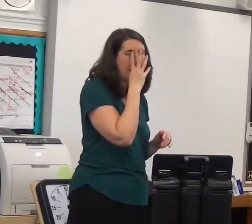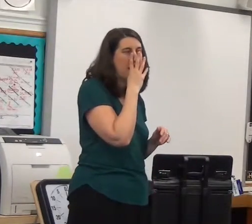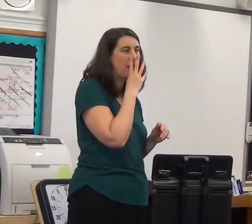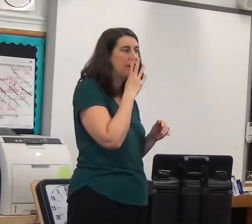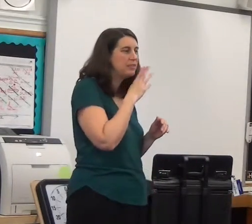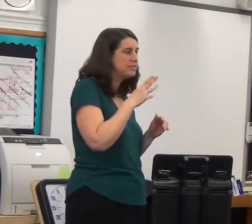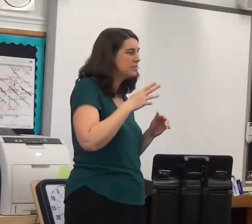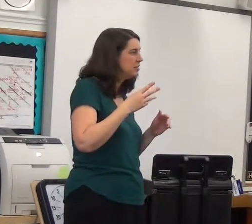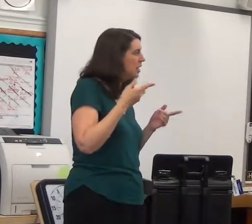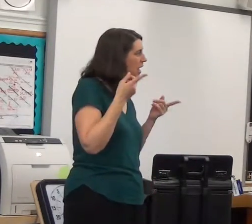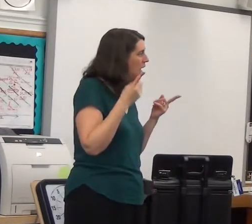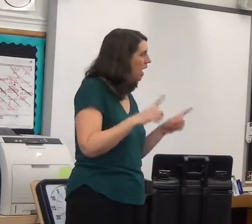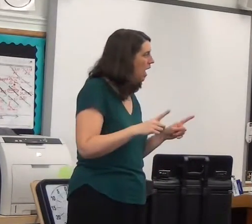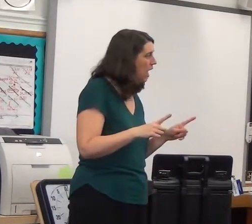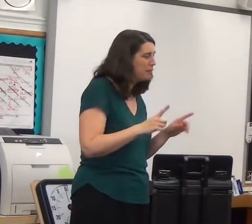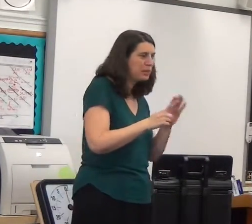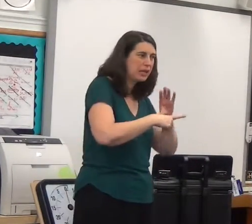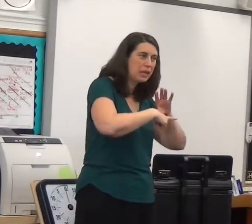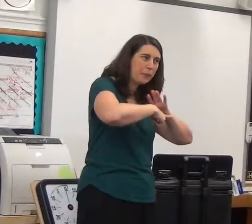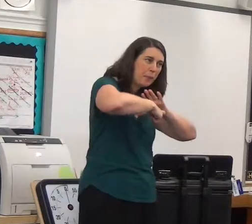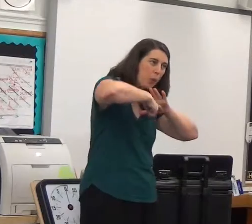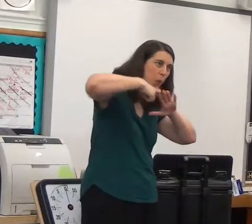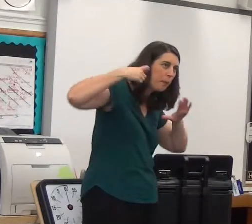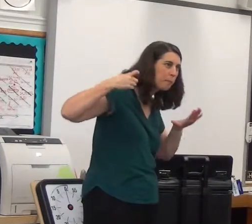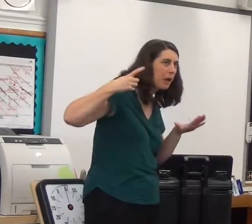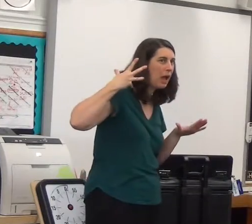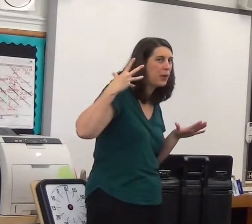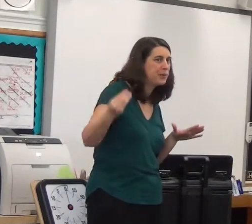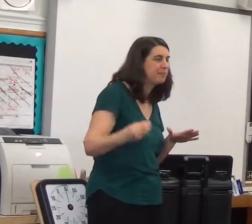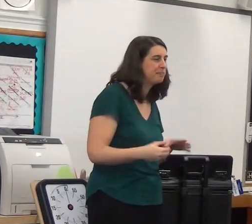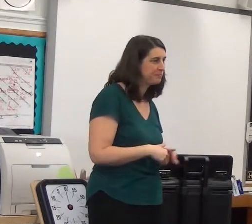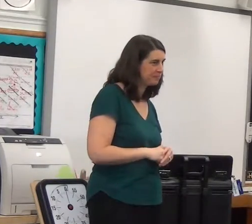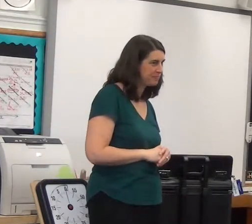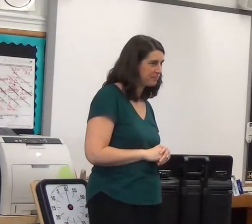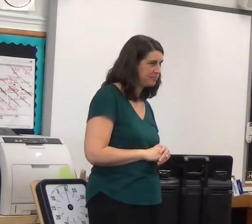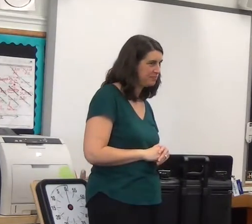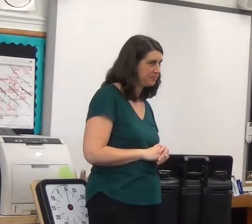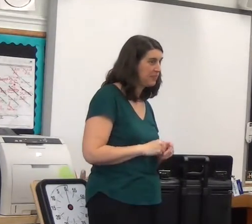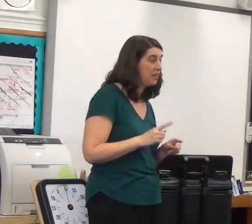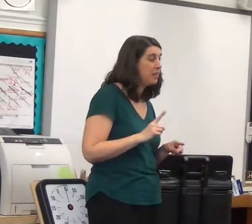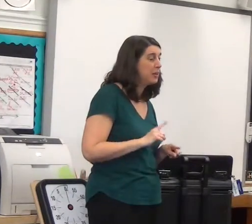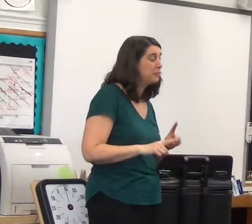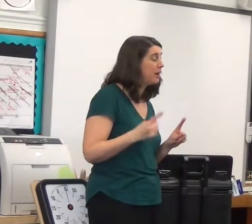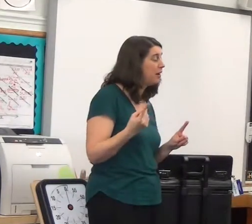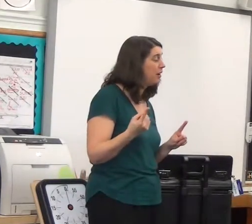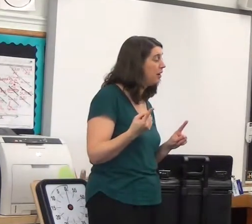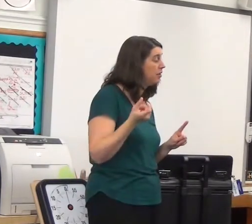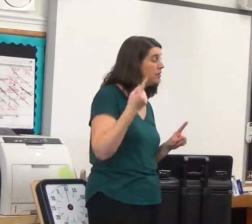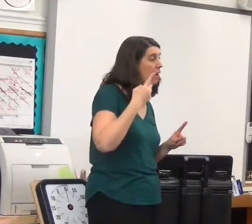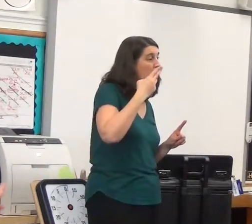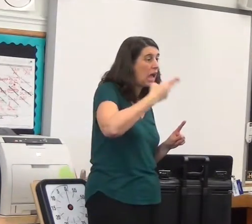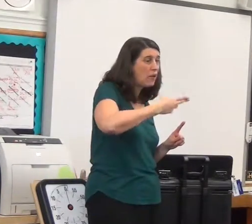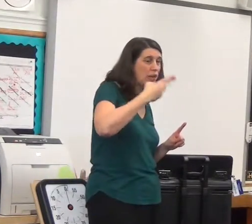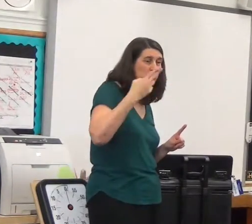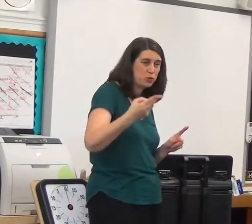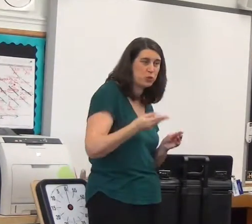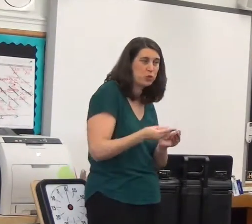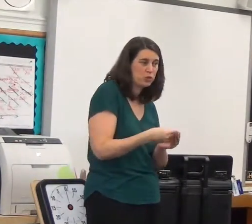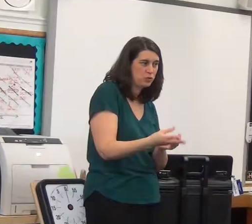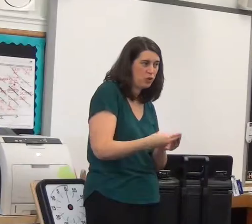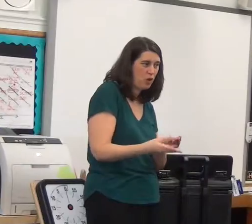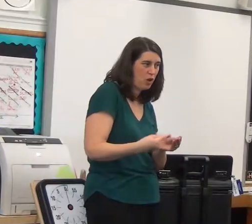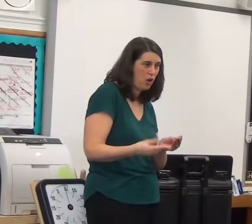cells. He could get out of anything. But he was also a card player. He